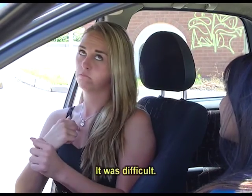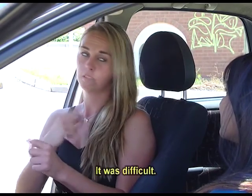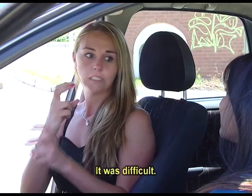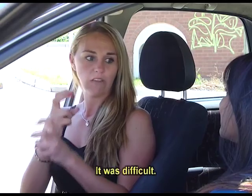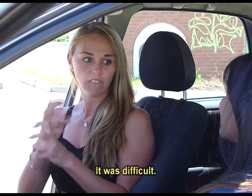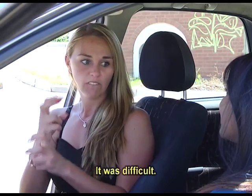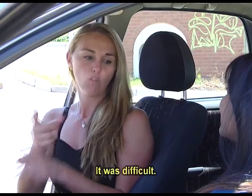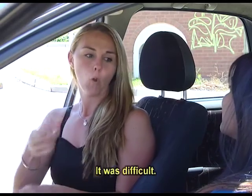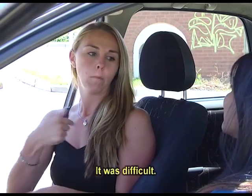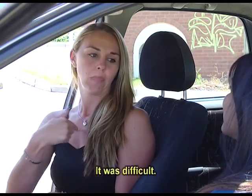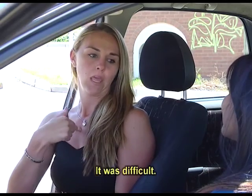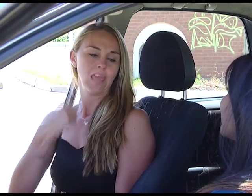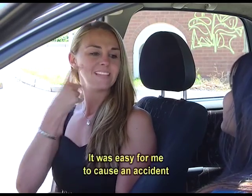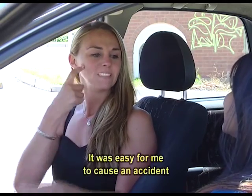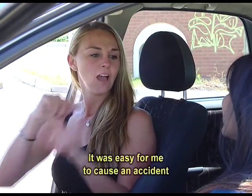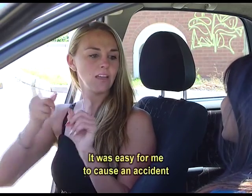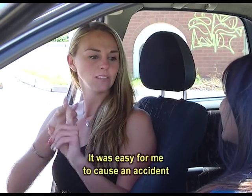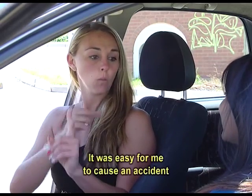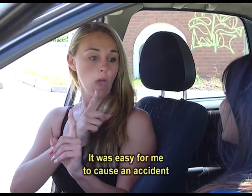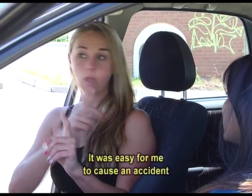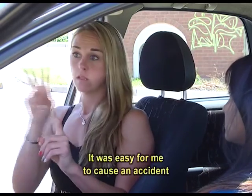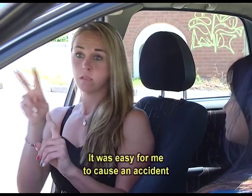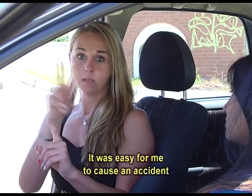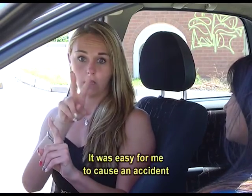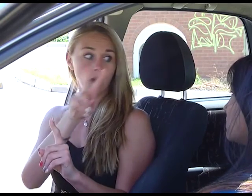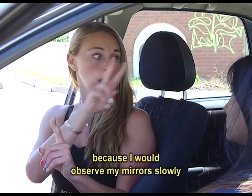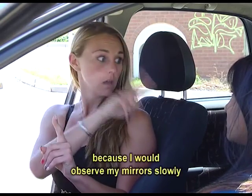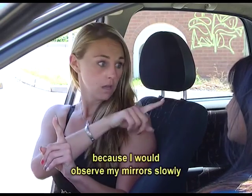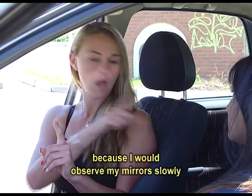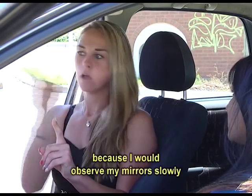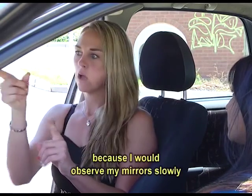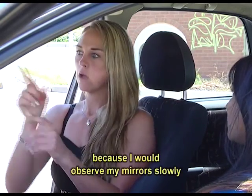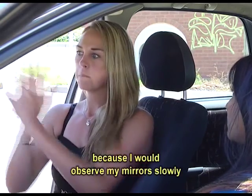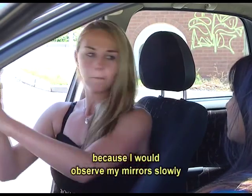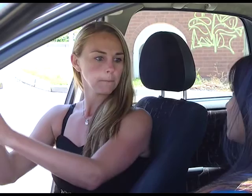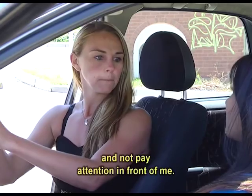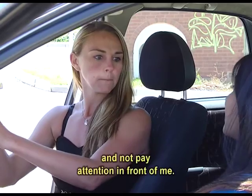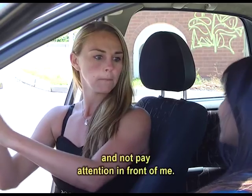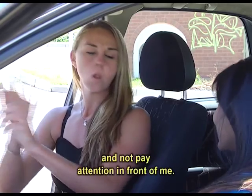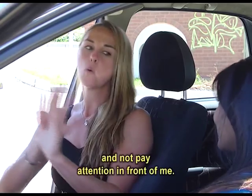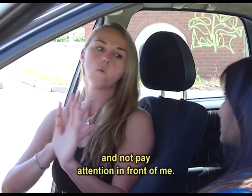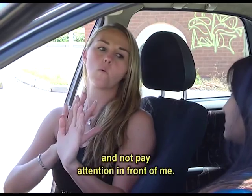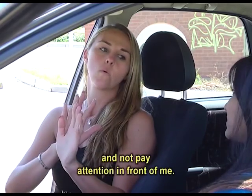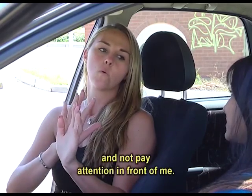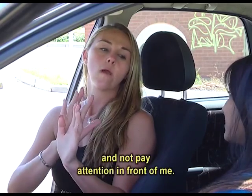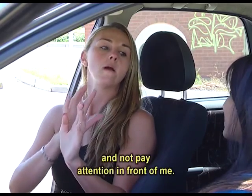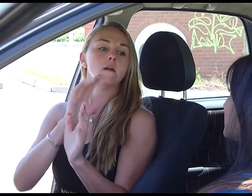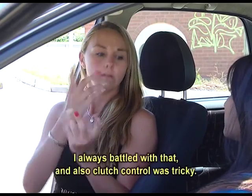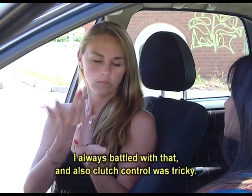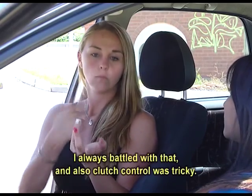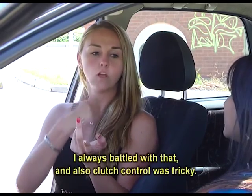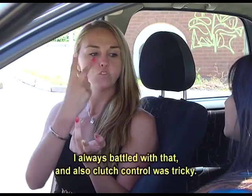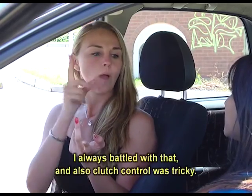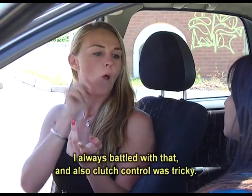It was difficult. It was easy for me to cause an accident because I would observe my mirrors slowly and not pay attention in front